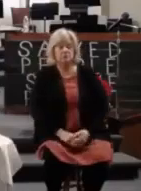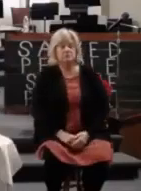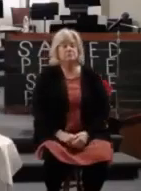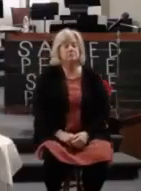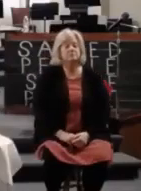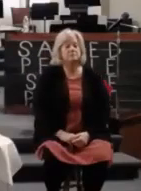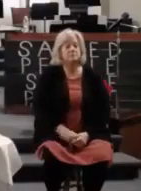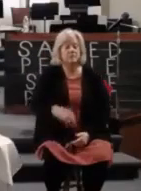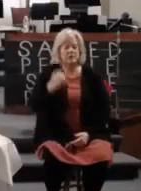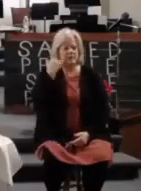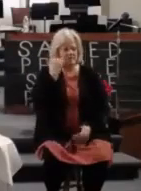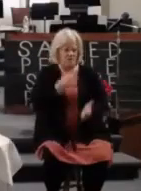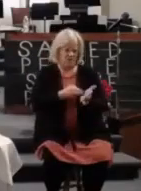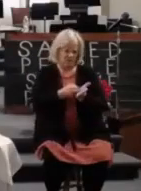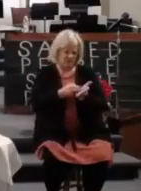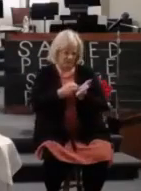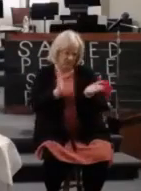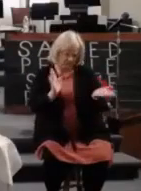If we are honest,